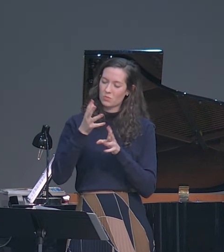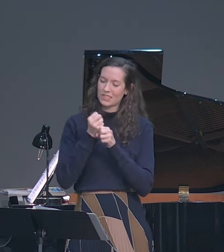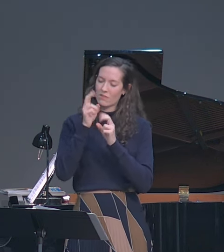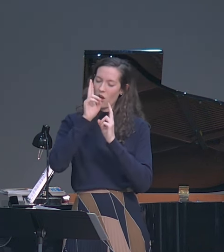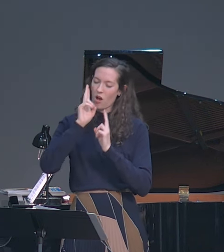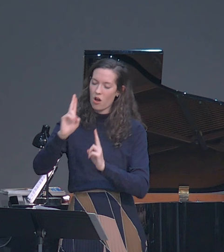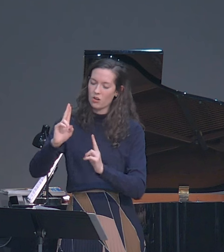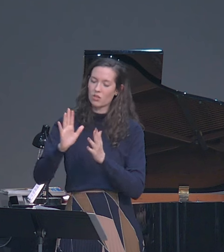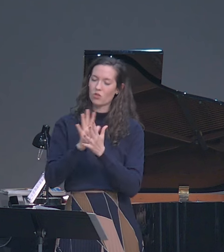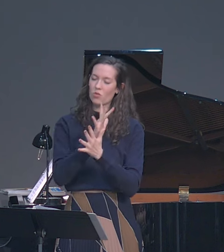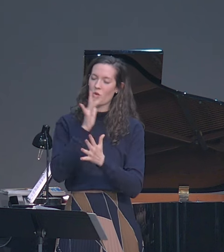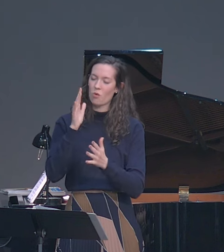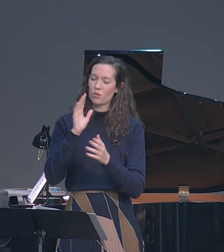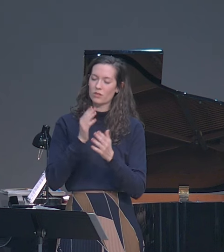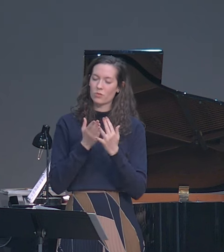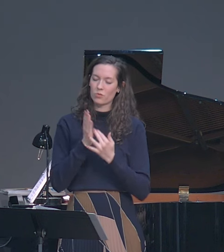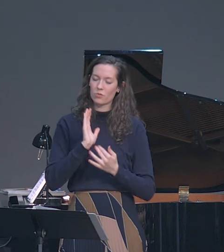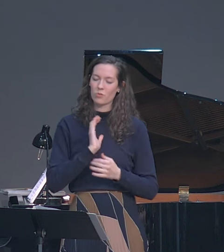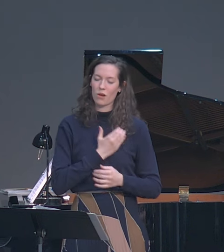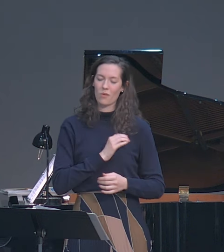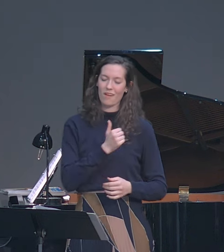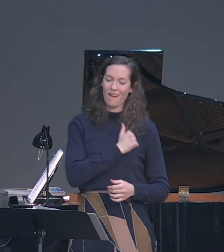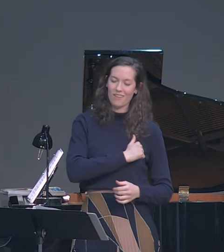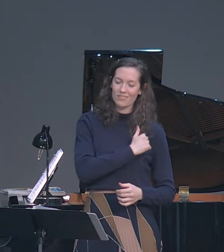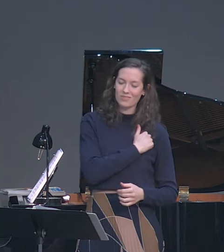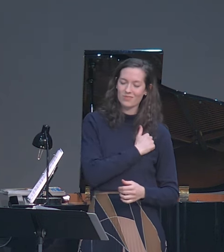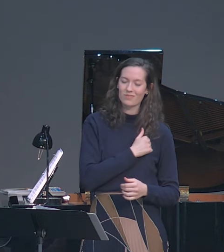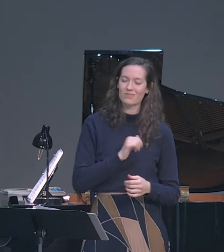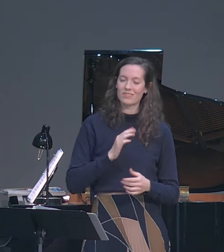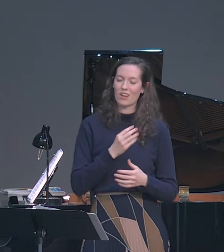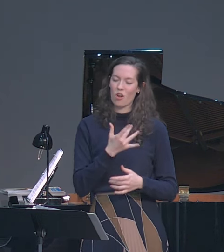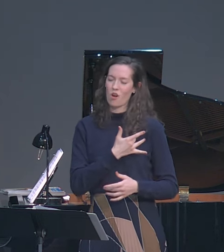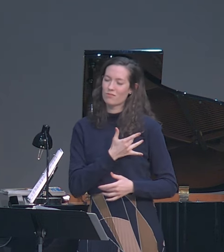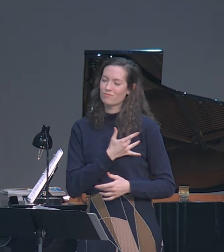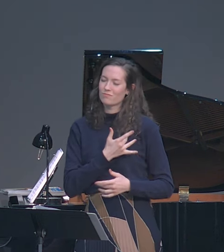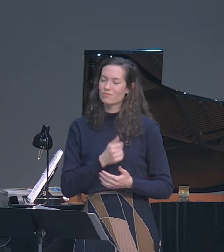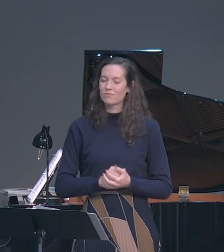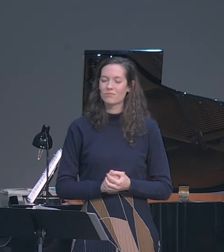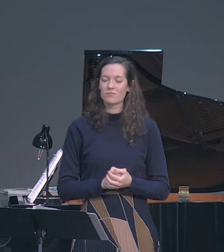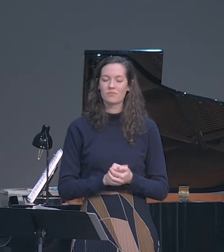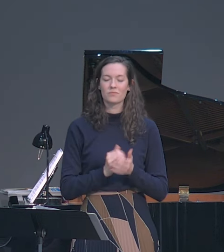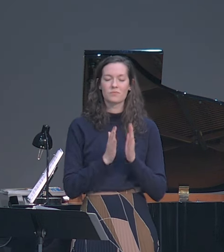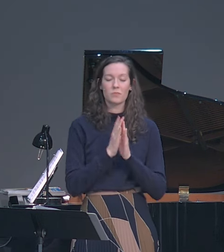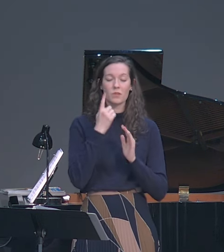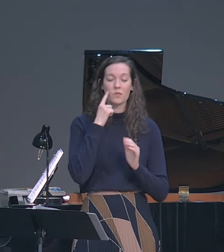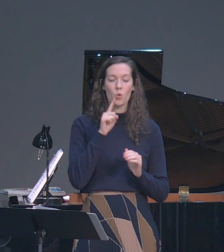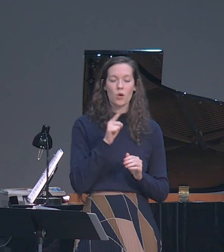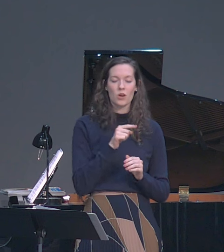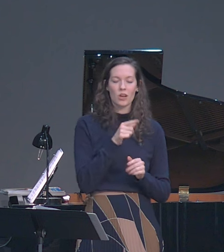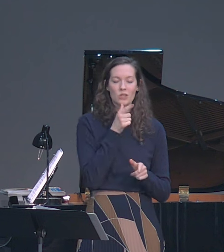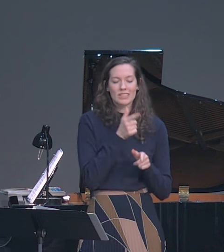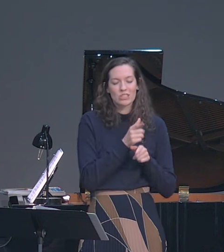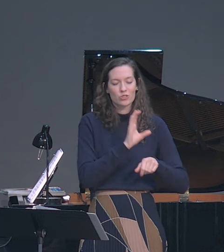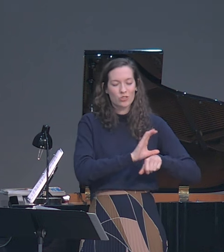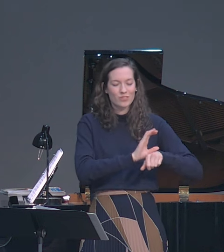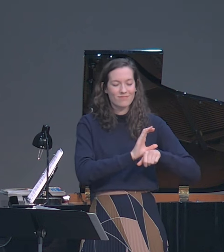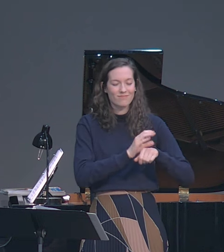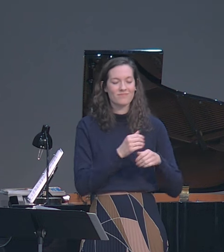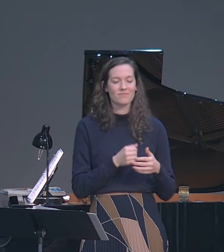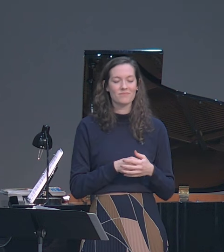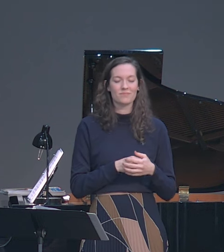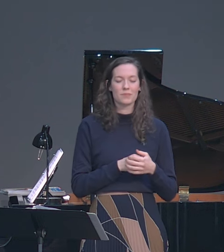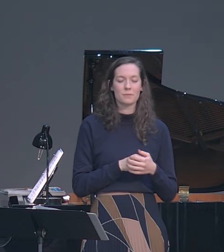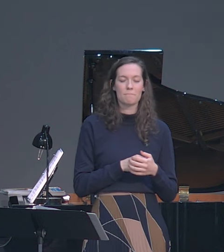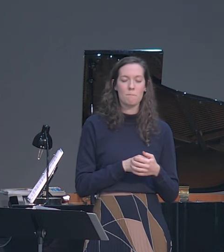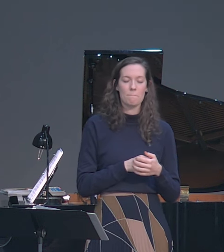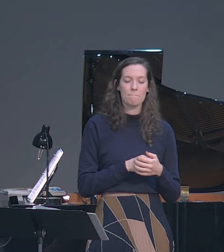our hearts. We also want to pray for our sister churches in Brazil, Mexico, that you would just